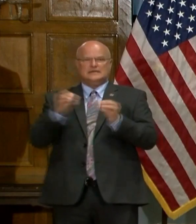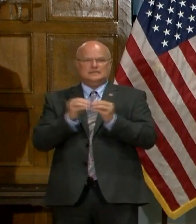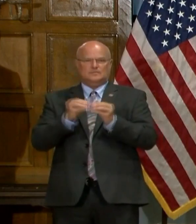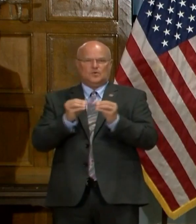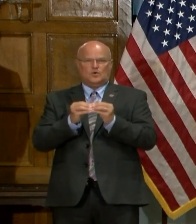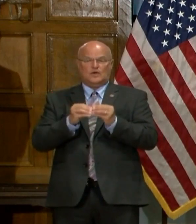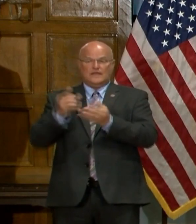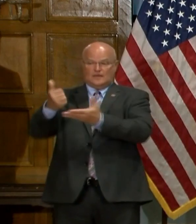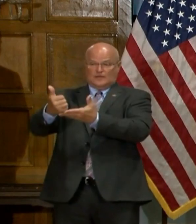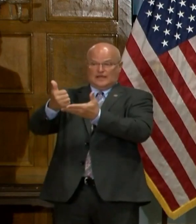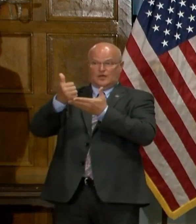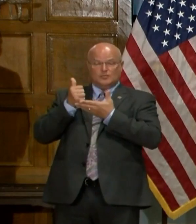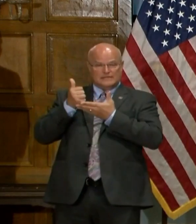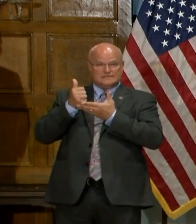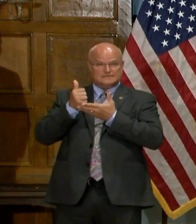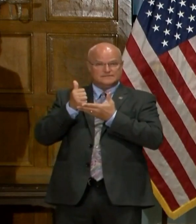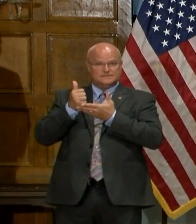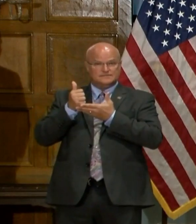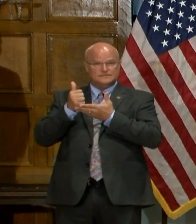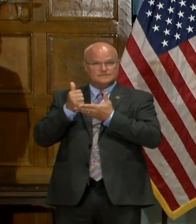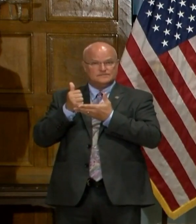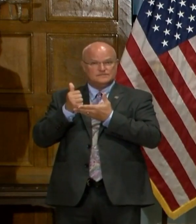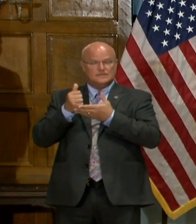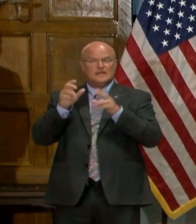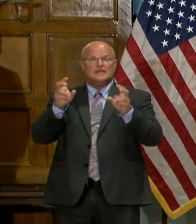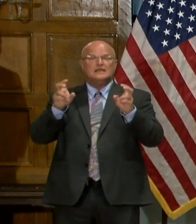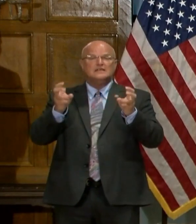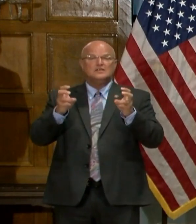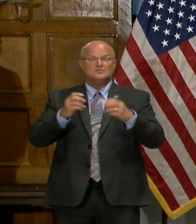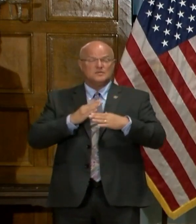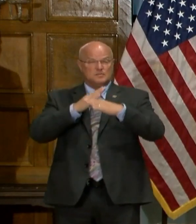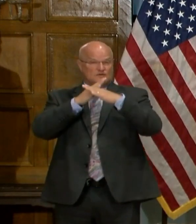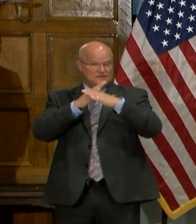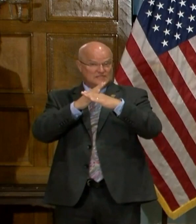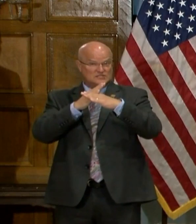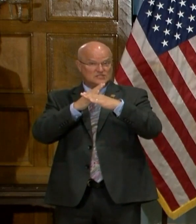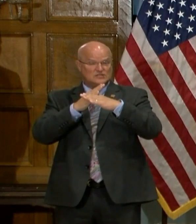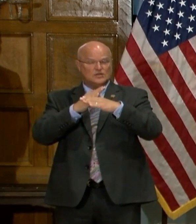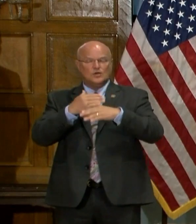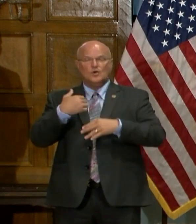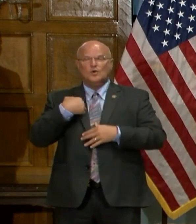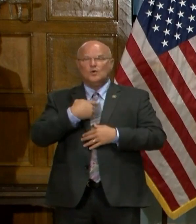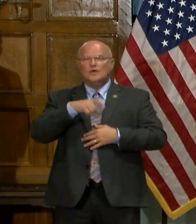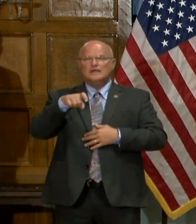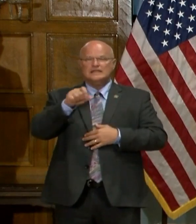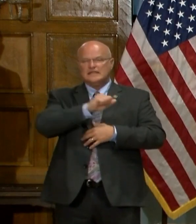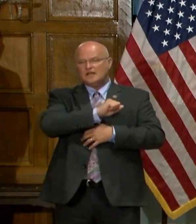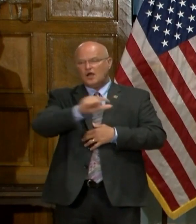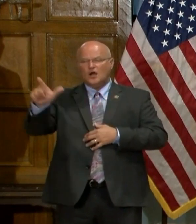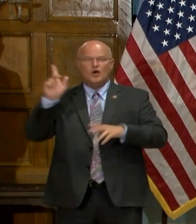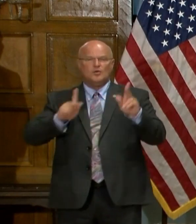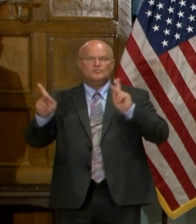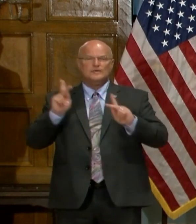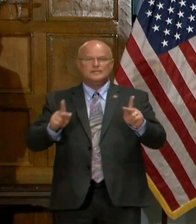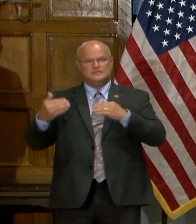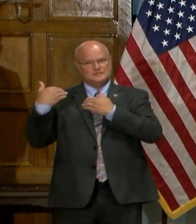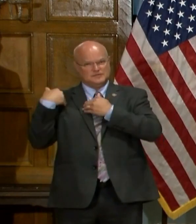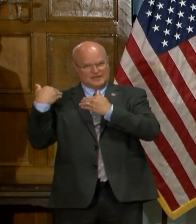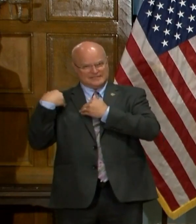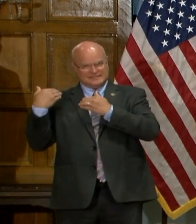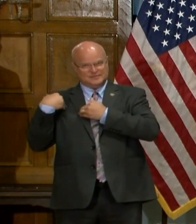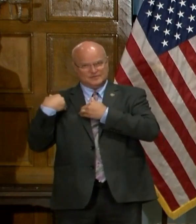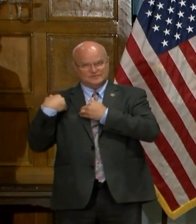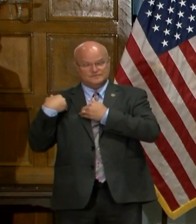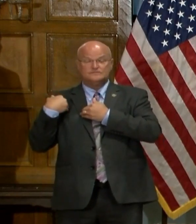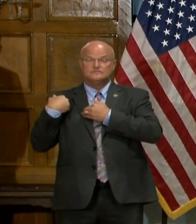So that's going to help us. In terms of prevention, though, we need everyone to do their part. We've talked